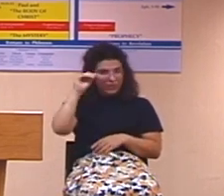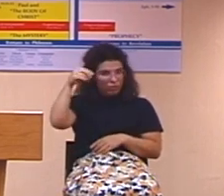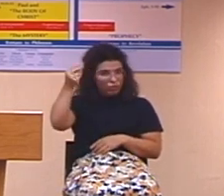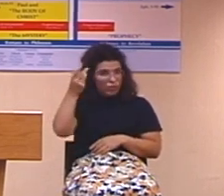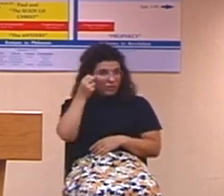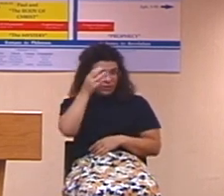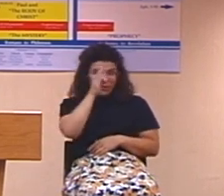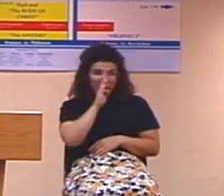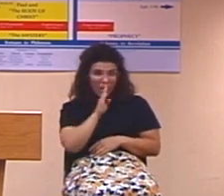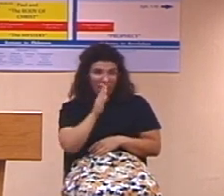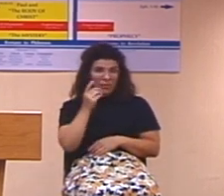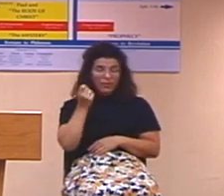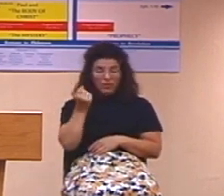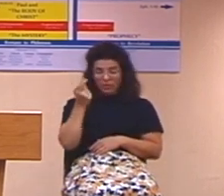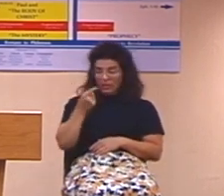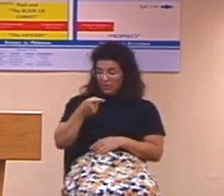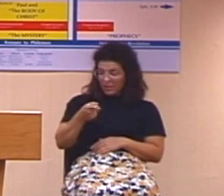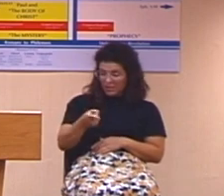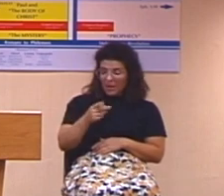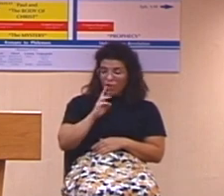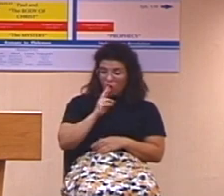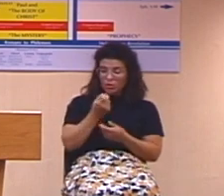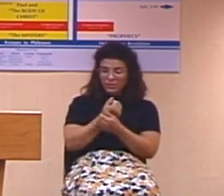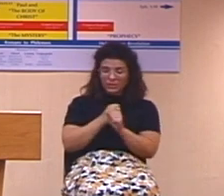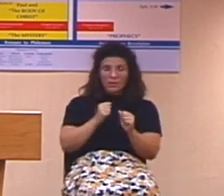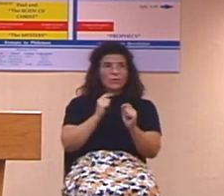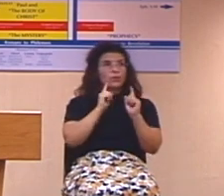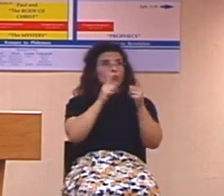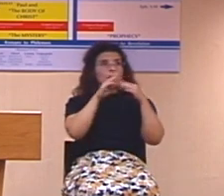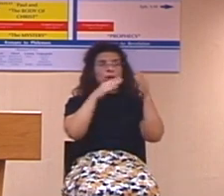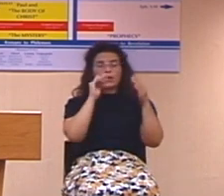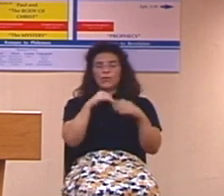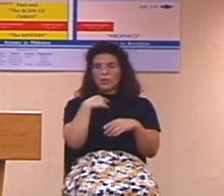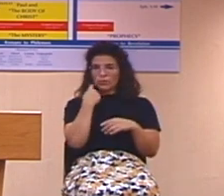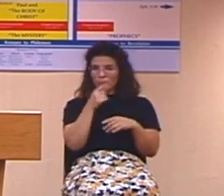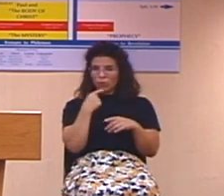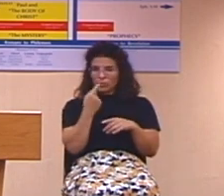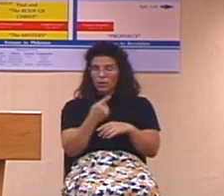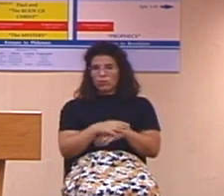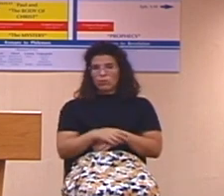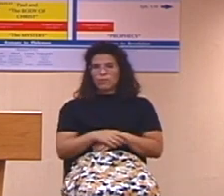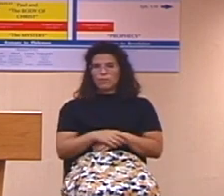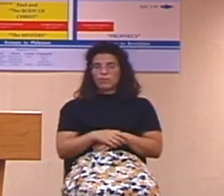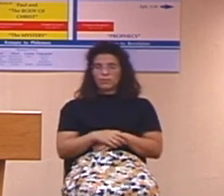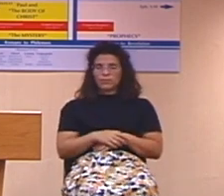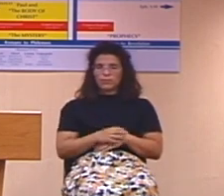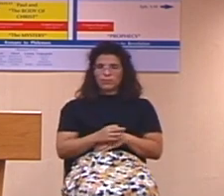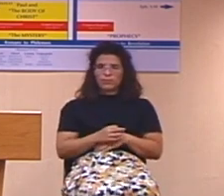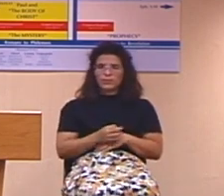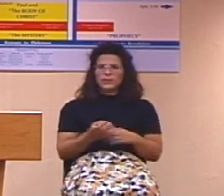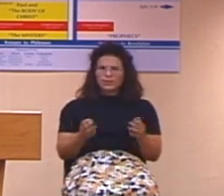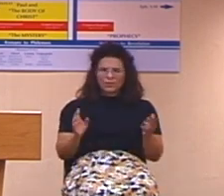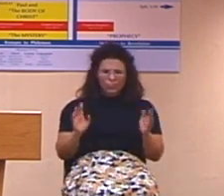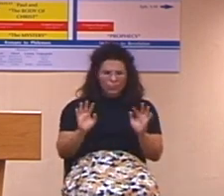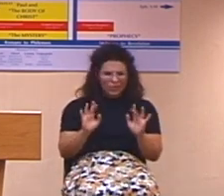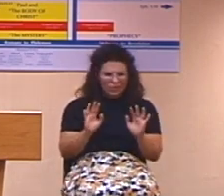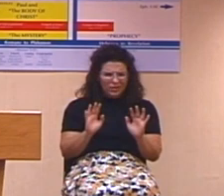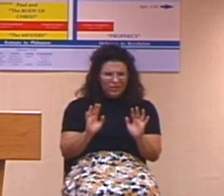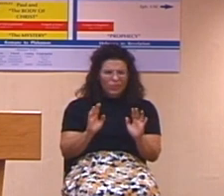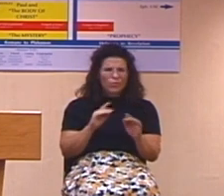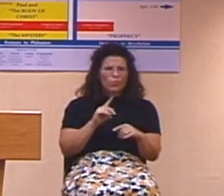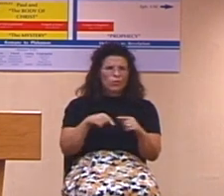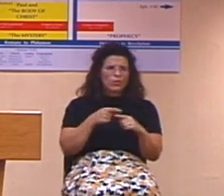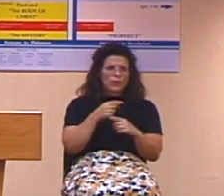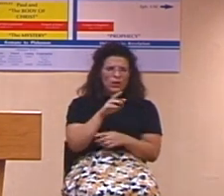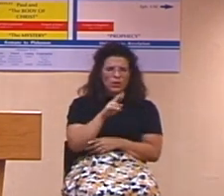God. They're saved on their way to heaven, and that was out of their own mouth. And I said, hang on a second. What about